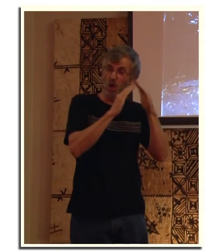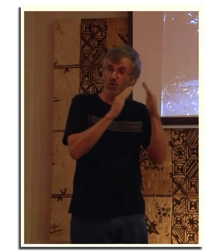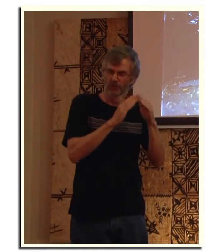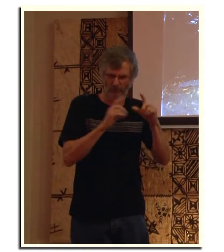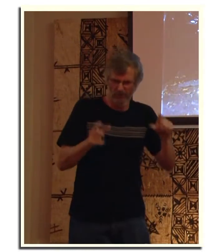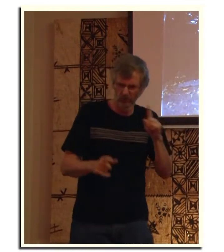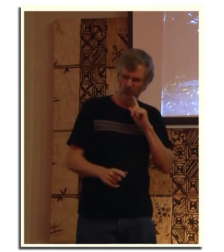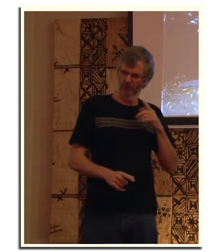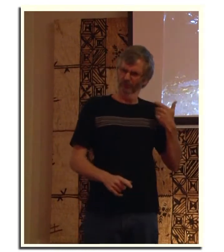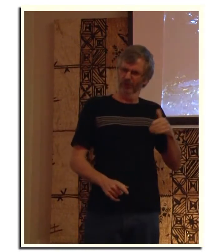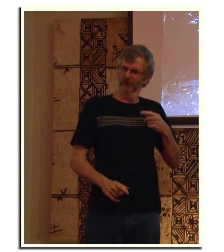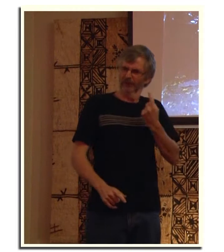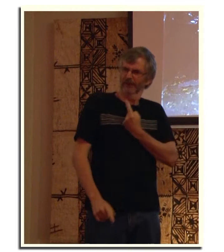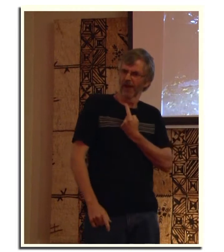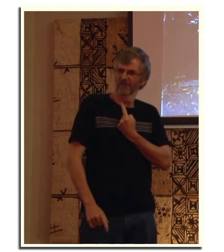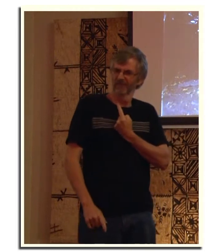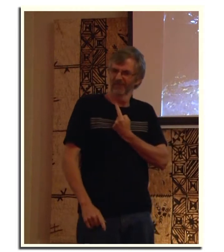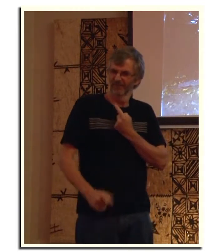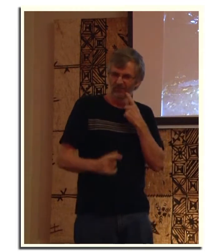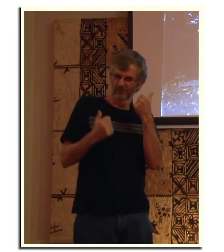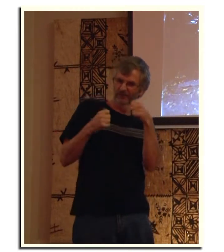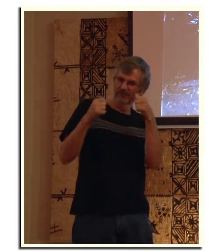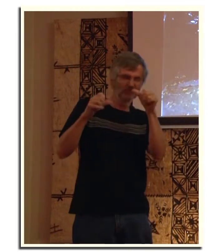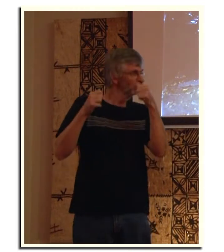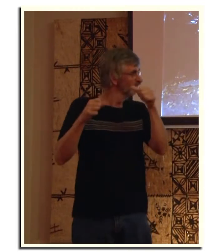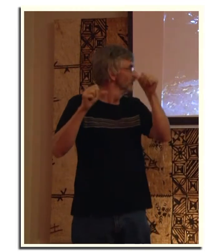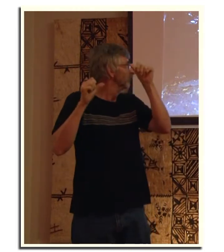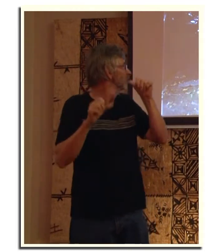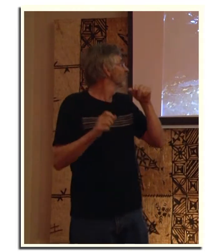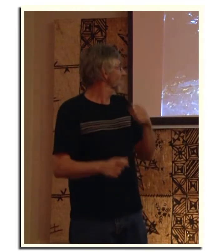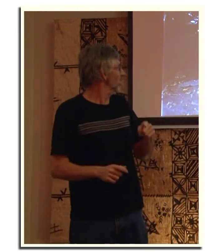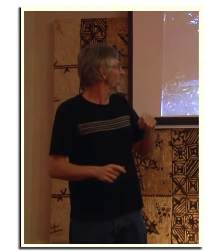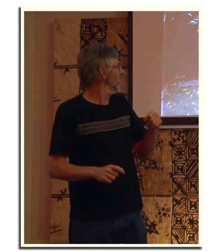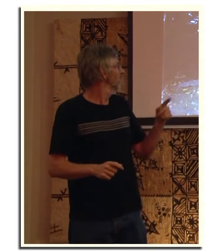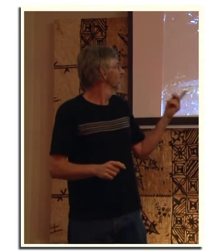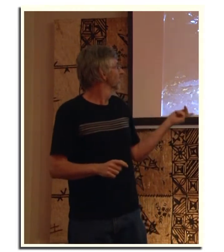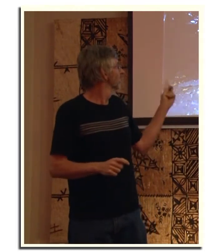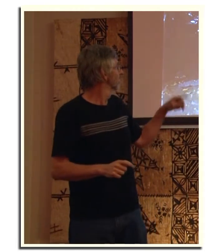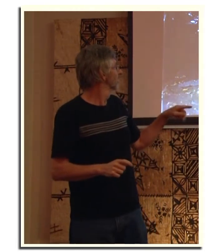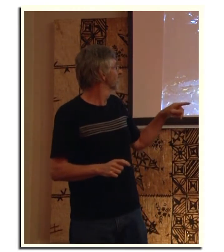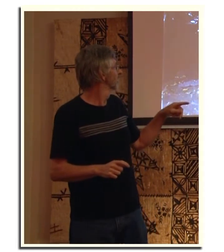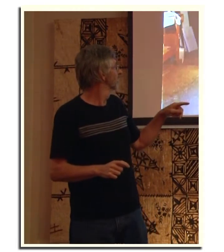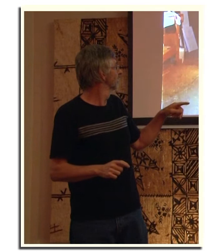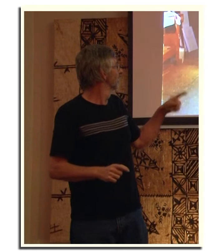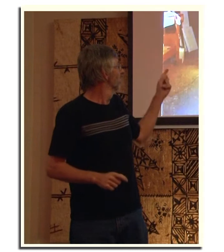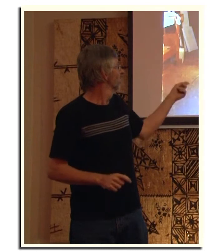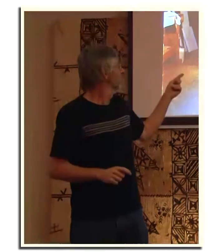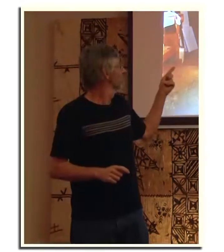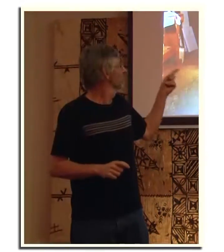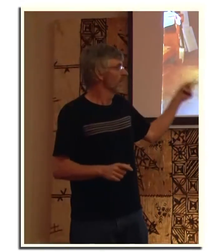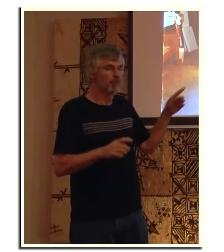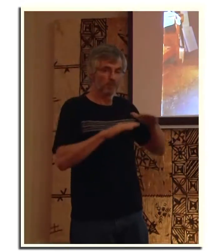if he didn't mind me copying his design, and so I made it. After I built the body, then I put